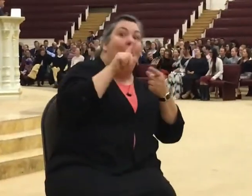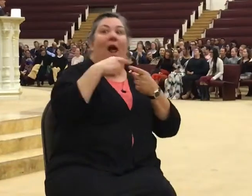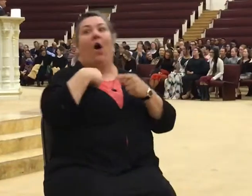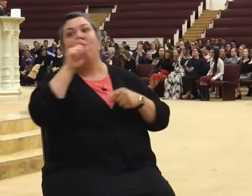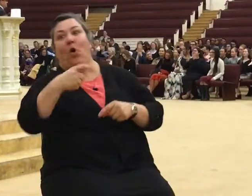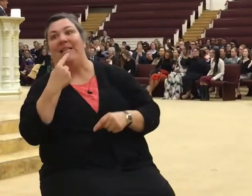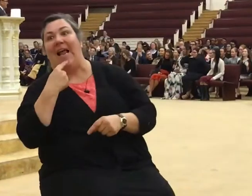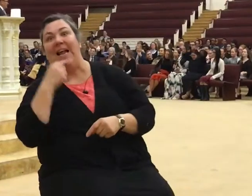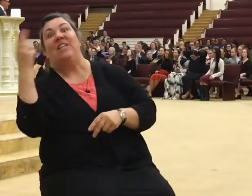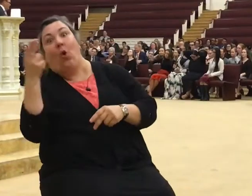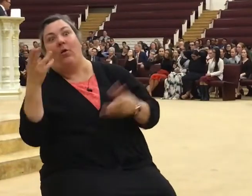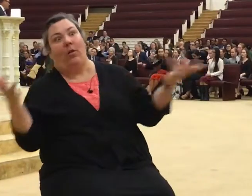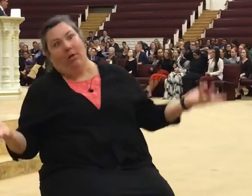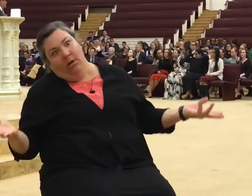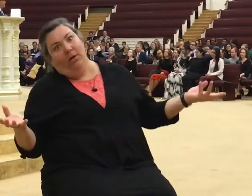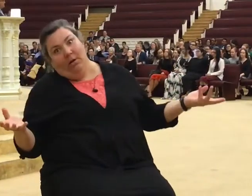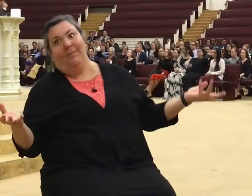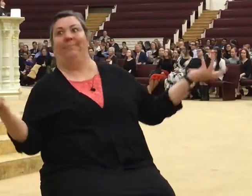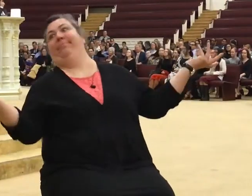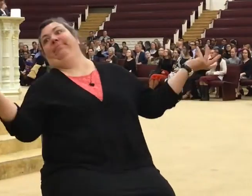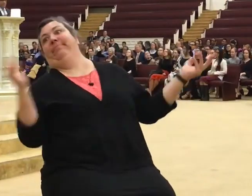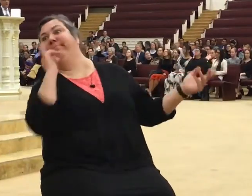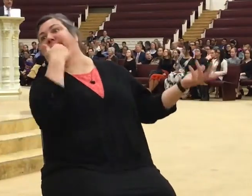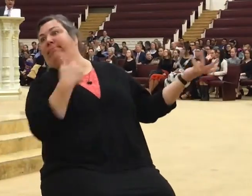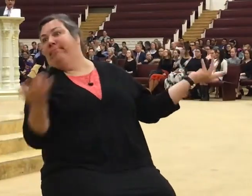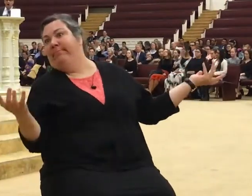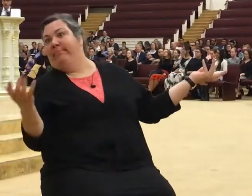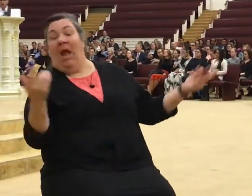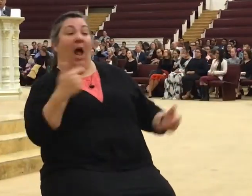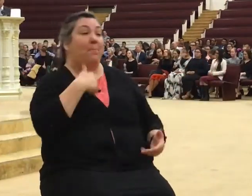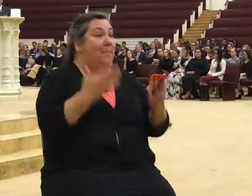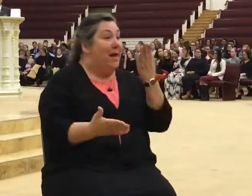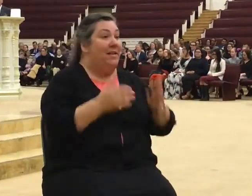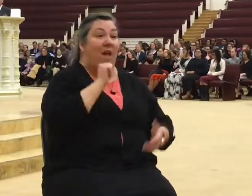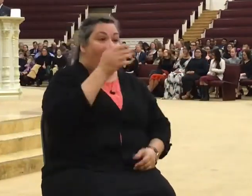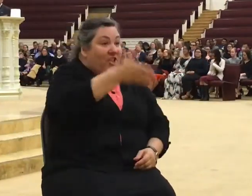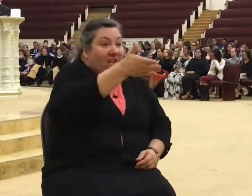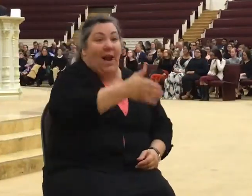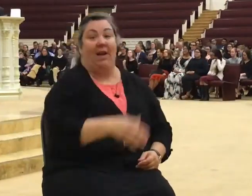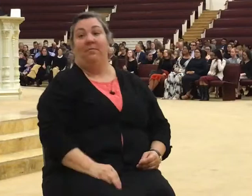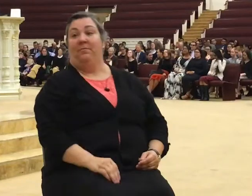And I may have missed shaking your hand. And I may have not called on your